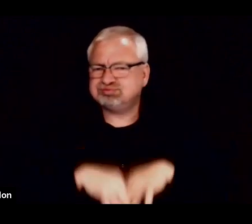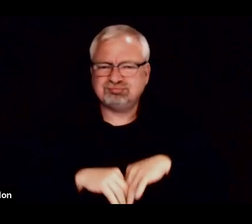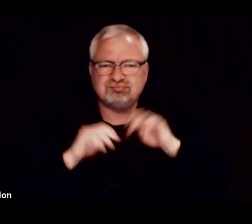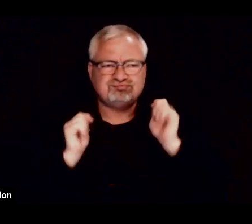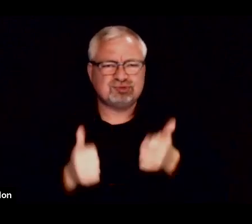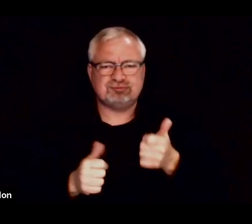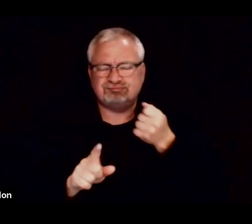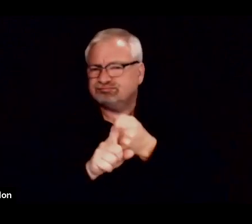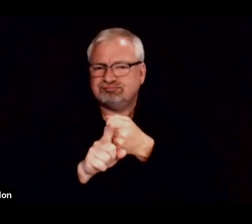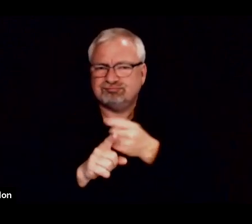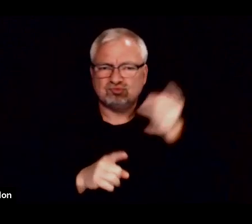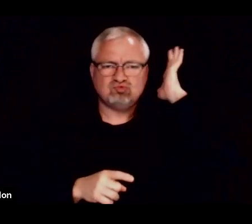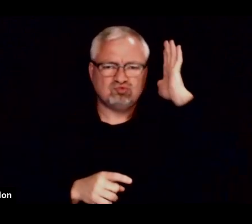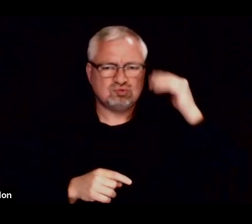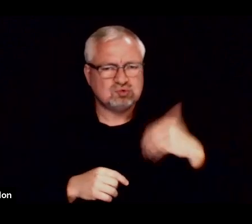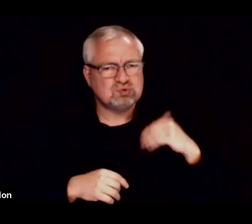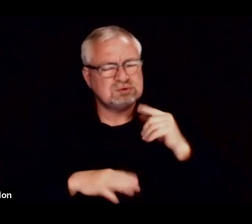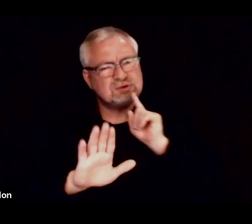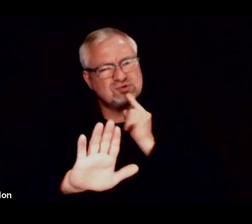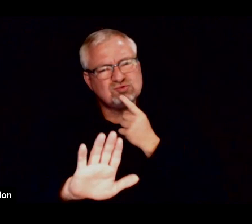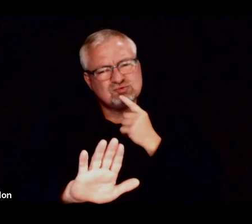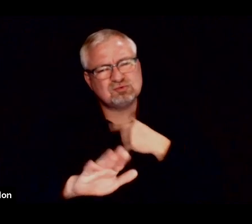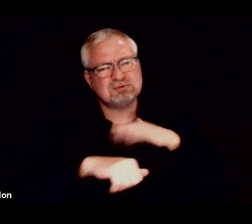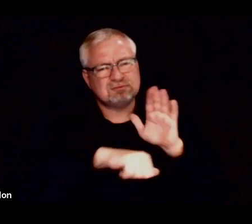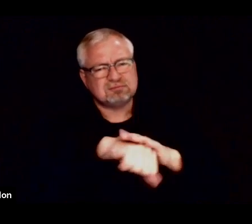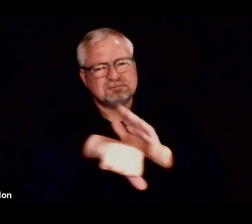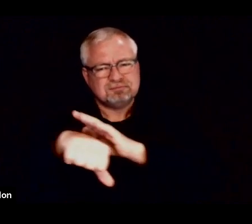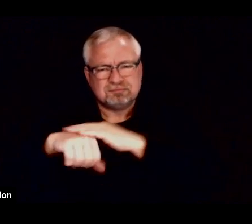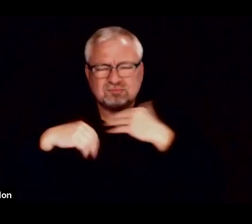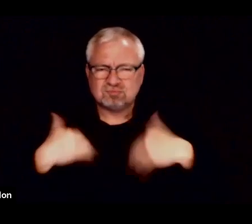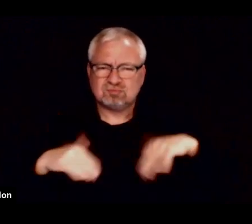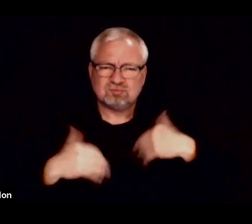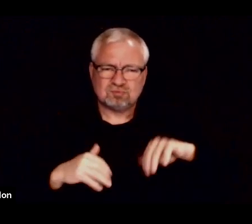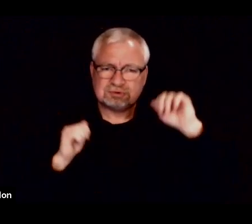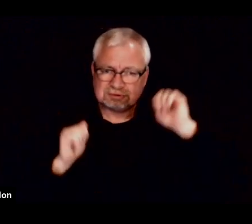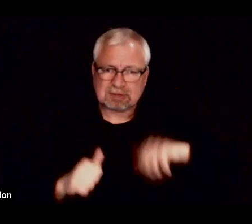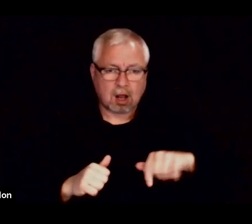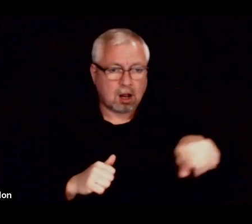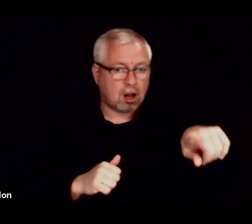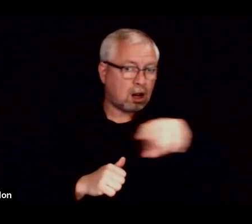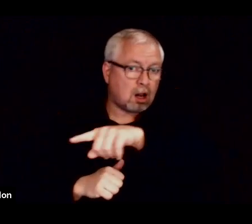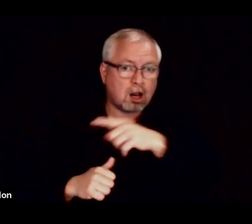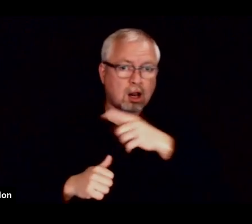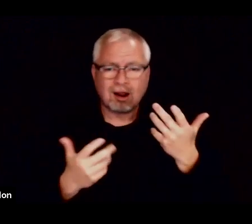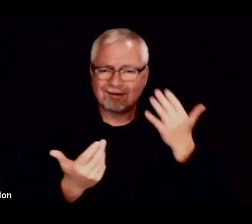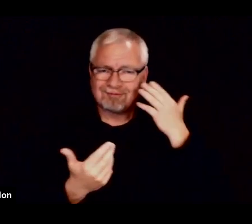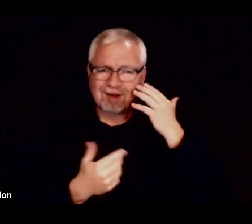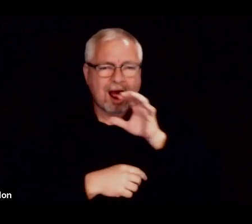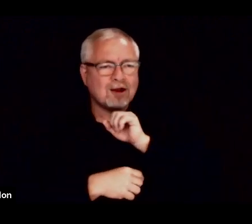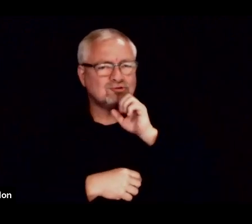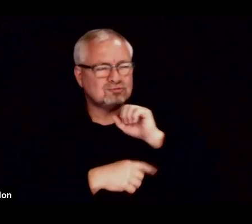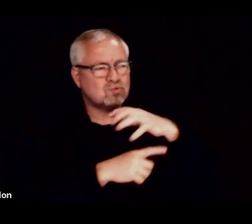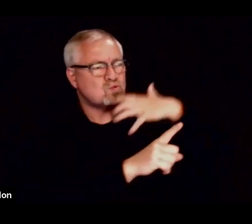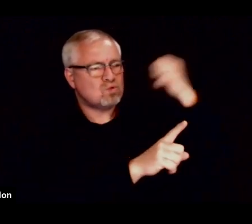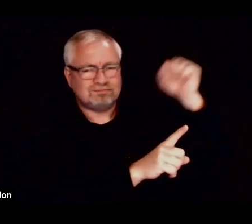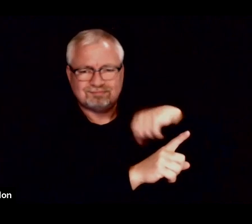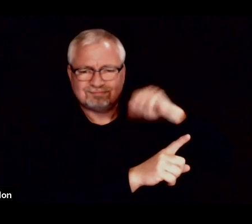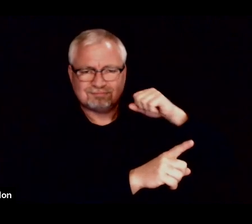be extremely serious in people of all ages, especially so with this pretty broad list of